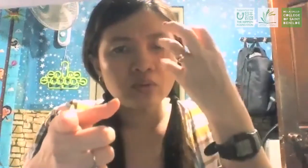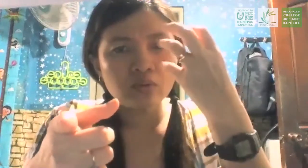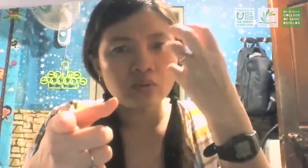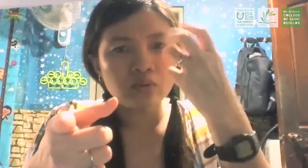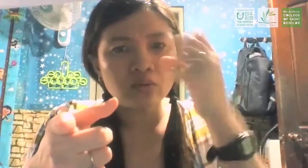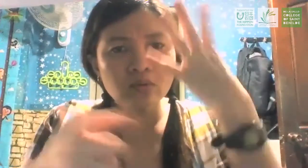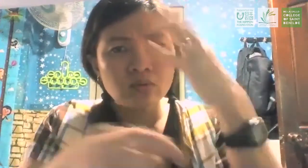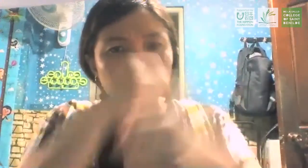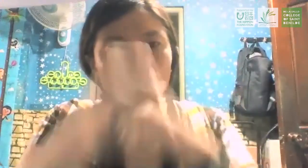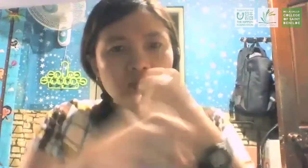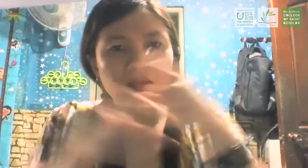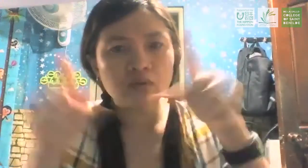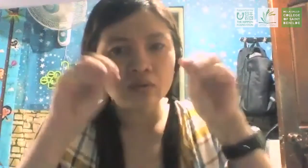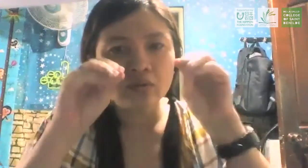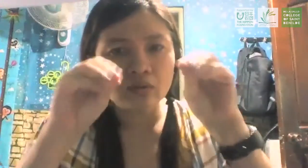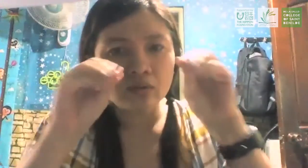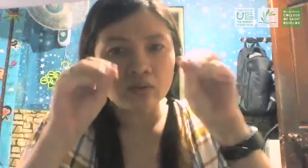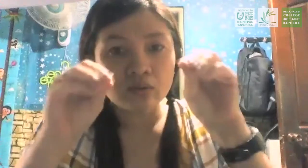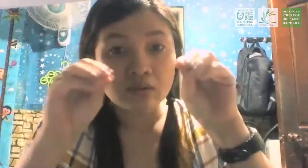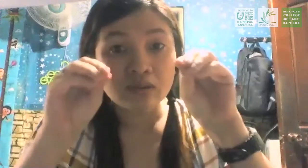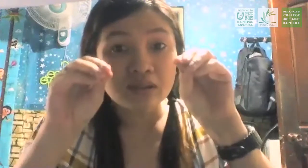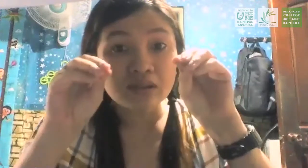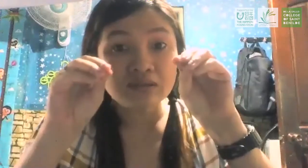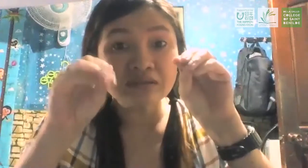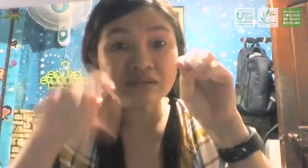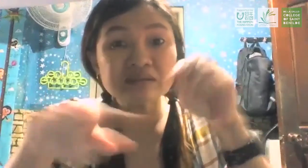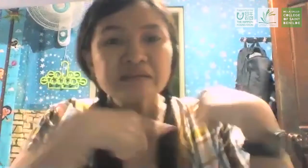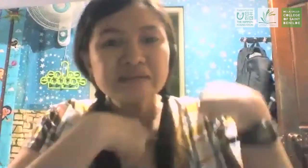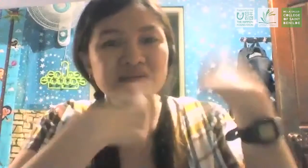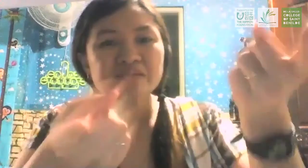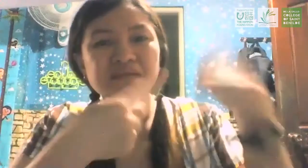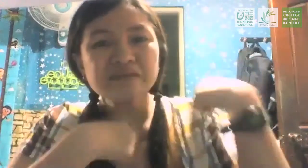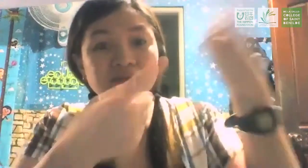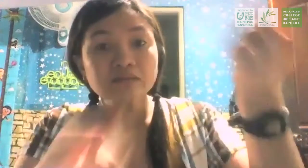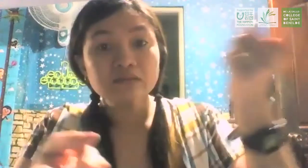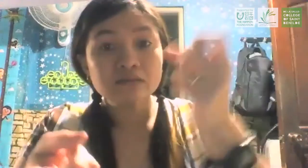And for you, Ray, how long did you teach for?